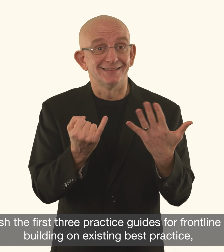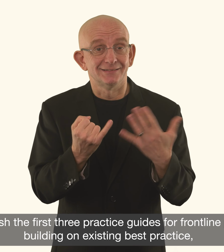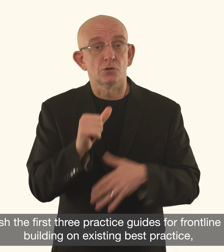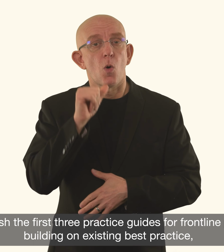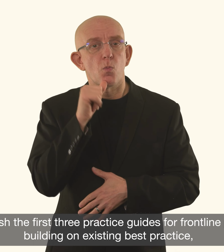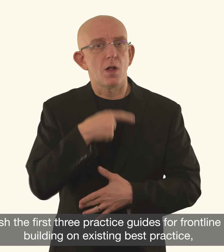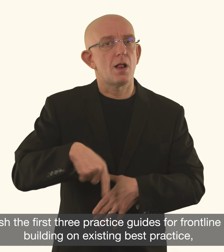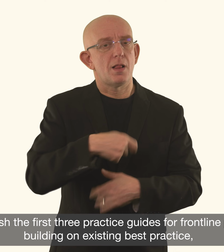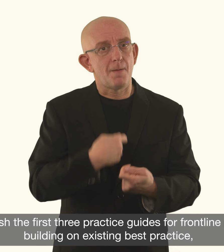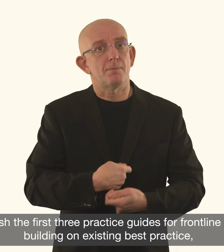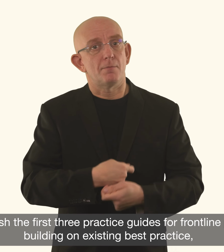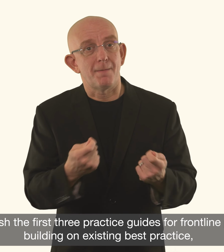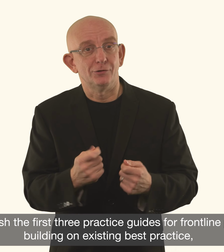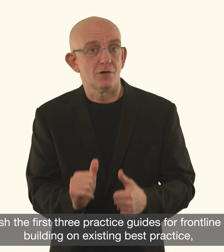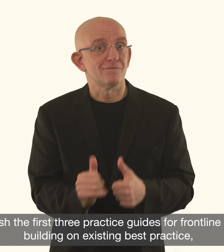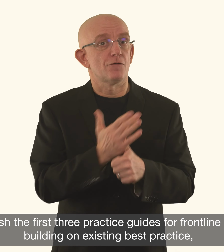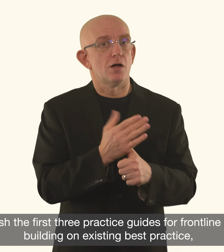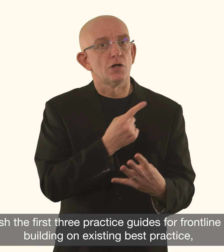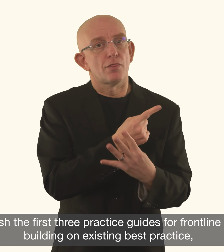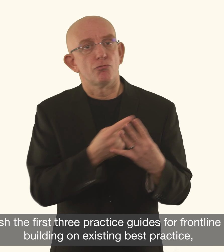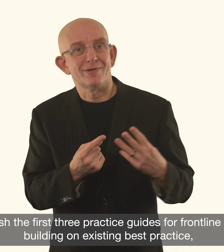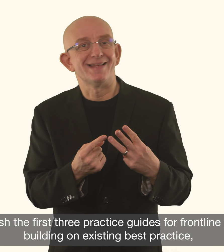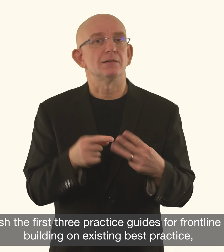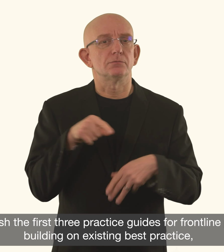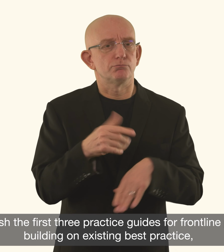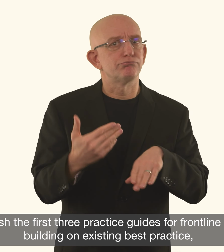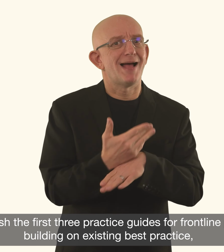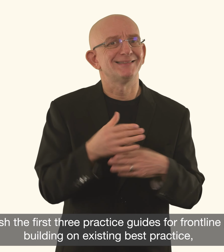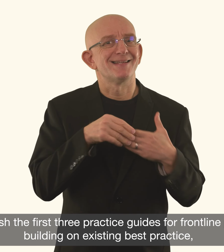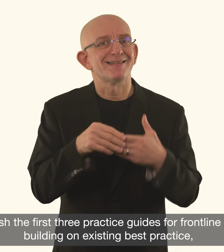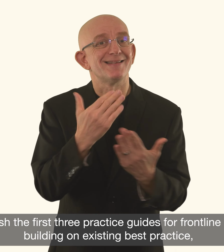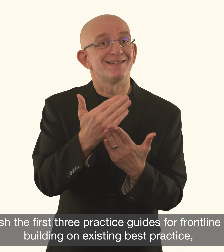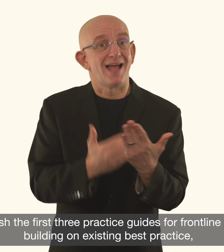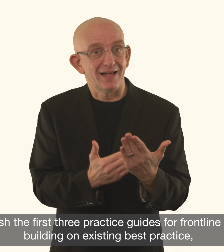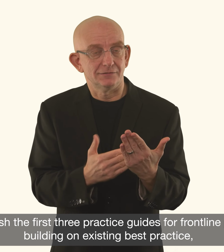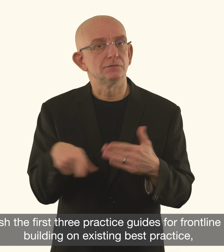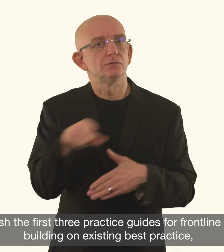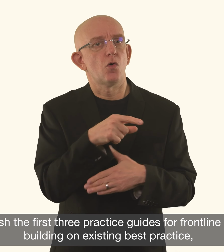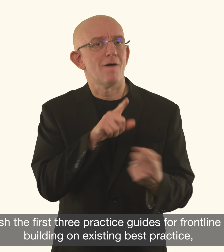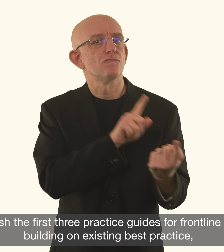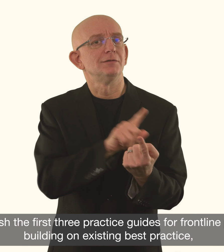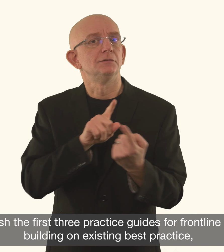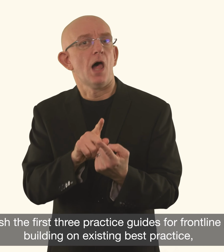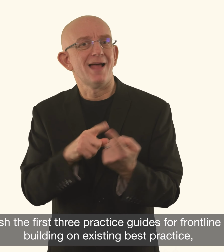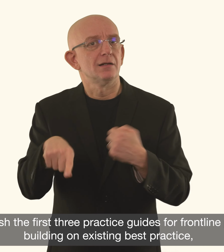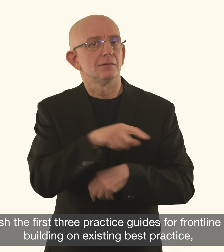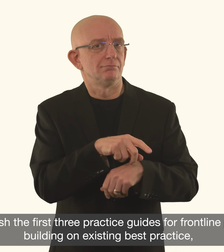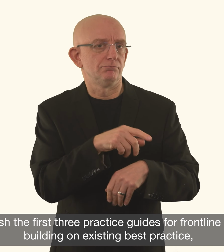6. We will publish the first three practice guides for frontline professionals, building on existing best